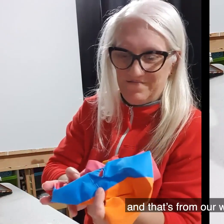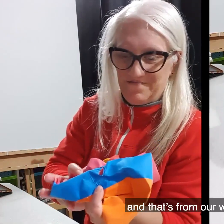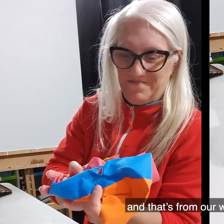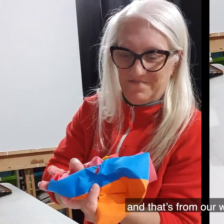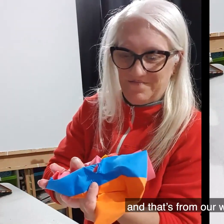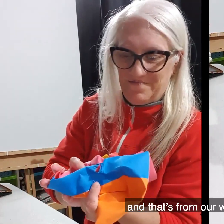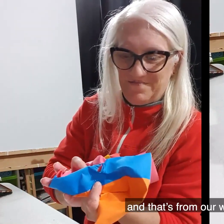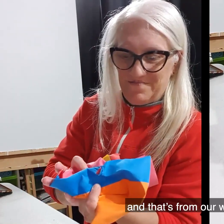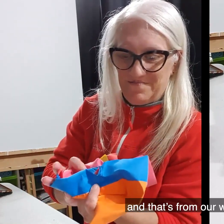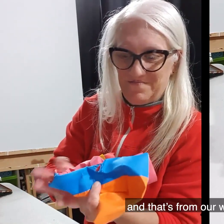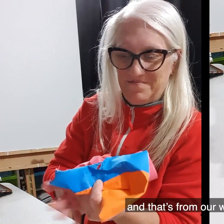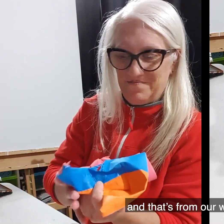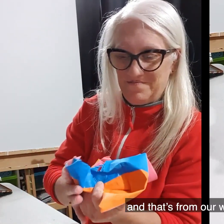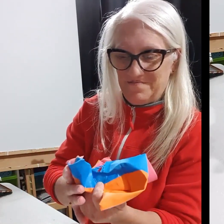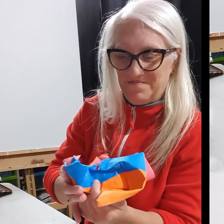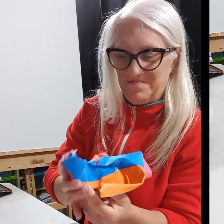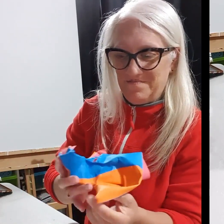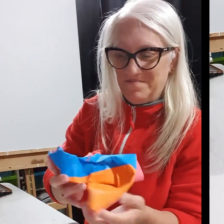And that's from our word lesbian.